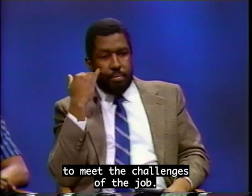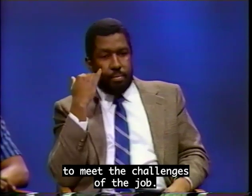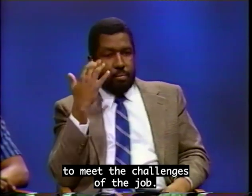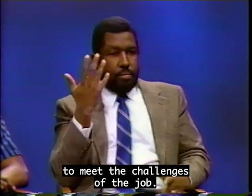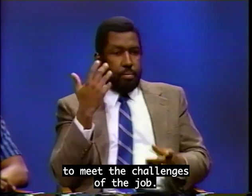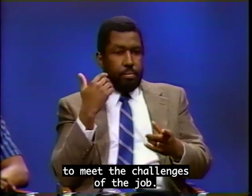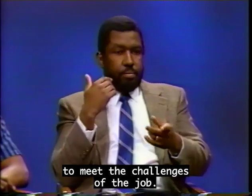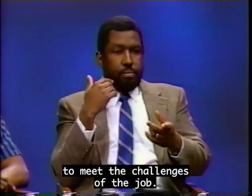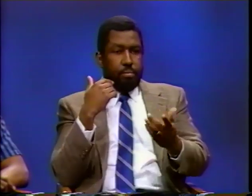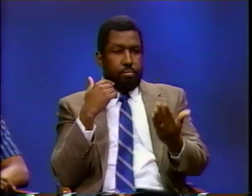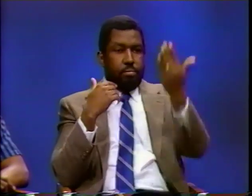challenges of the job.